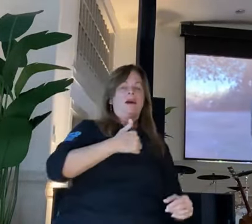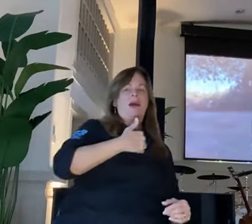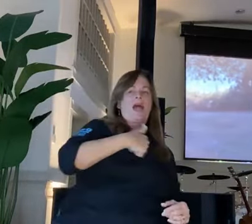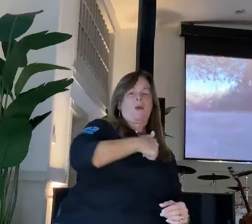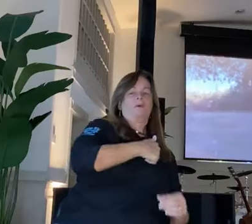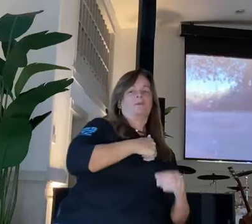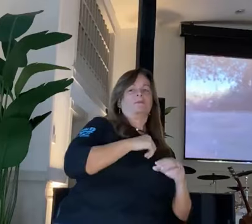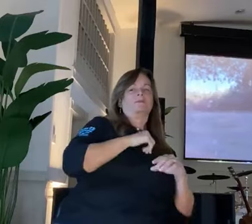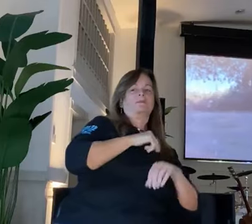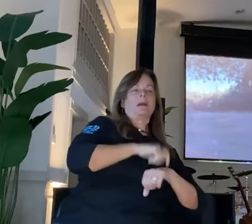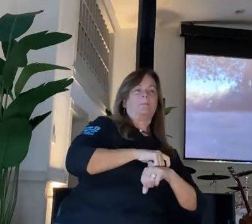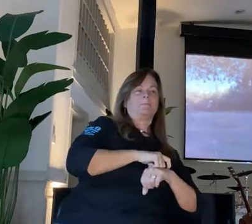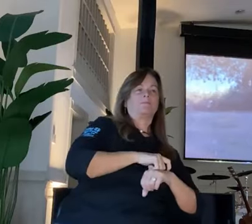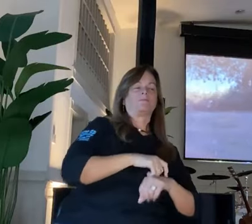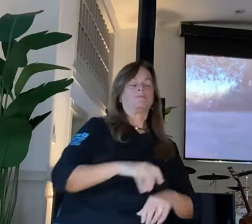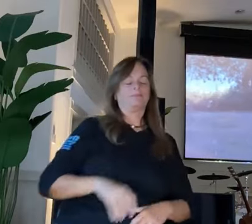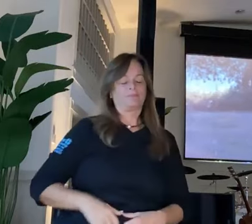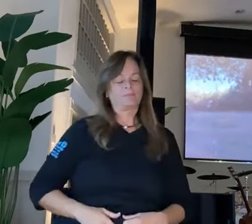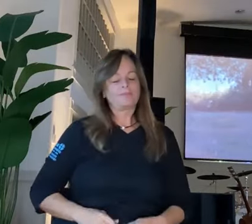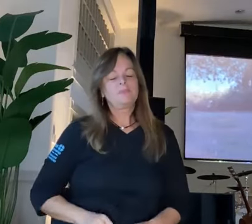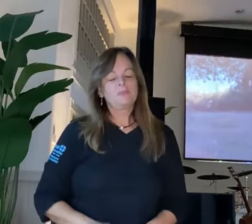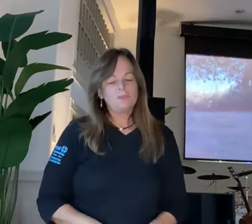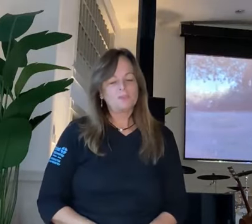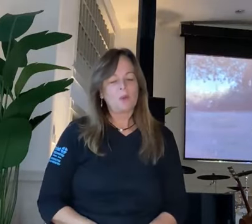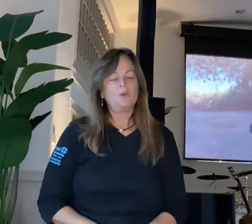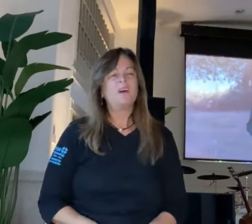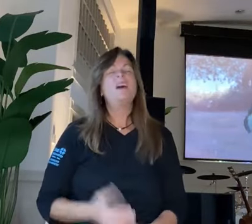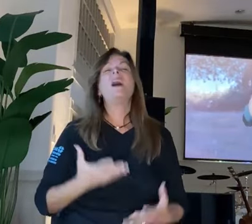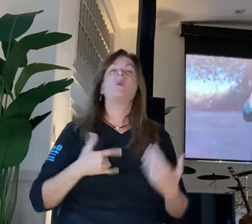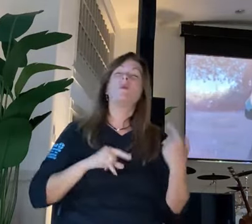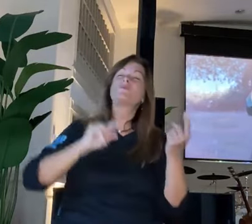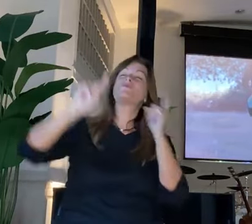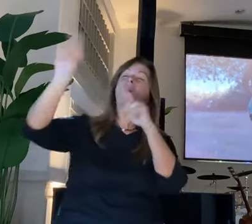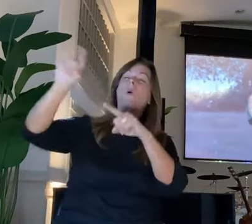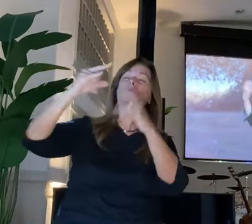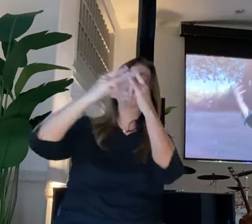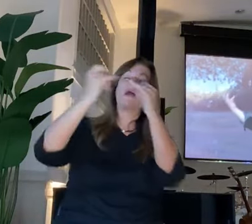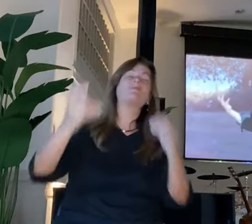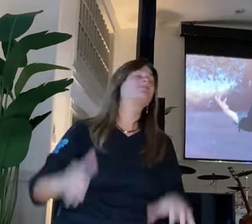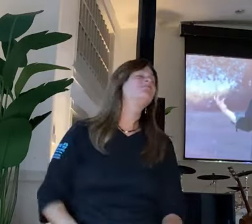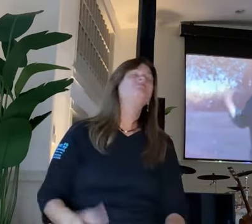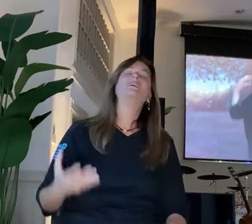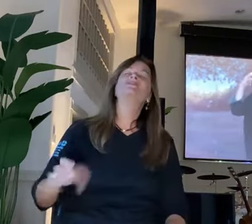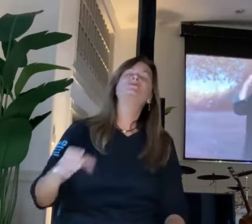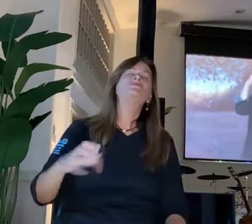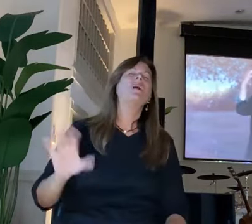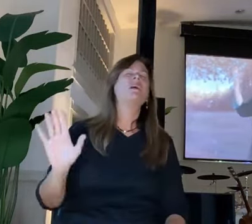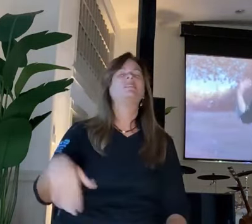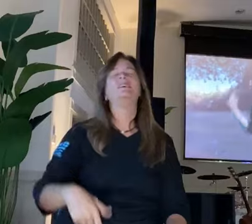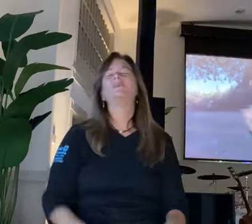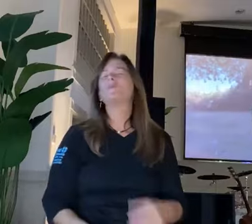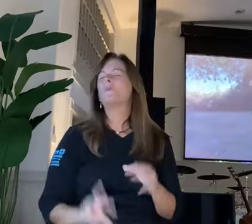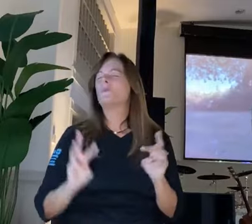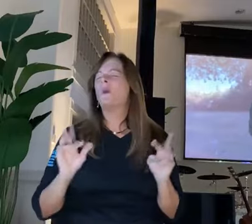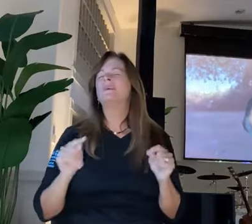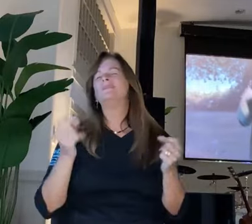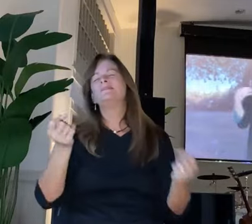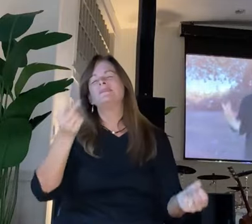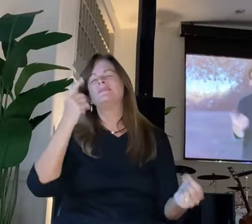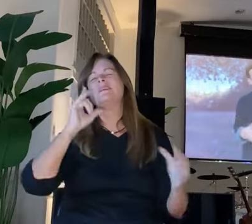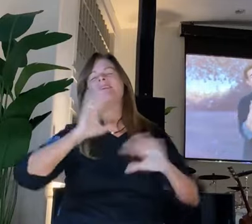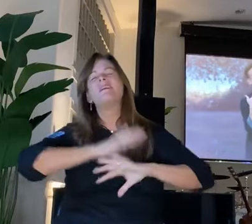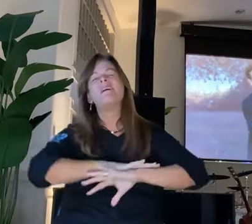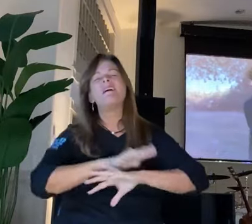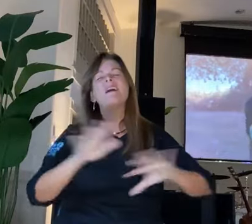camp. Another camp. No, thank you. I didn't have a mindset for that kind of camp. I didn't even understand that kind of camp